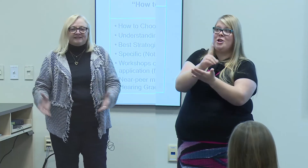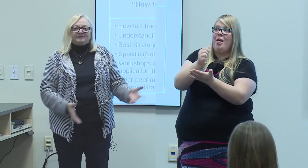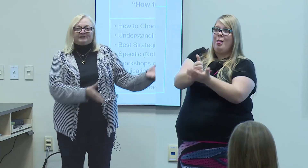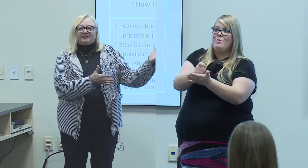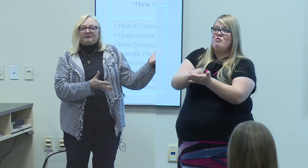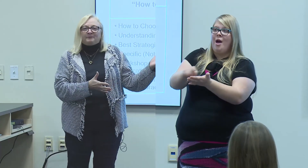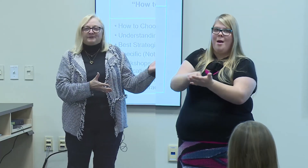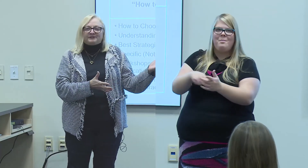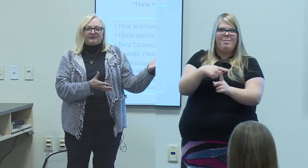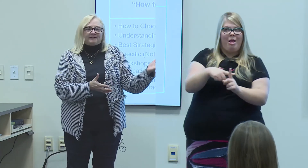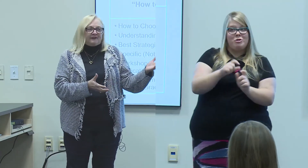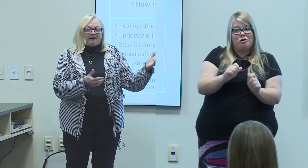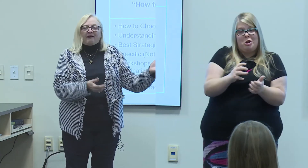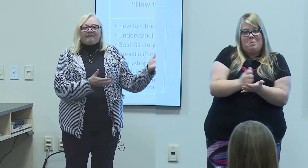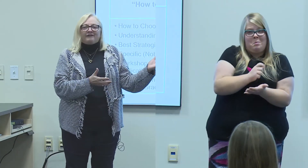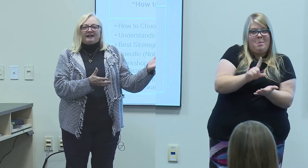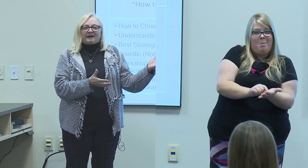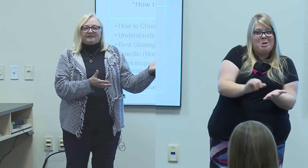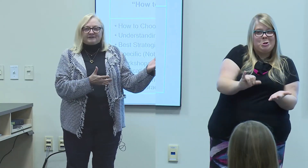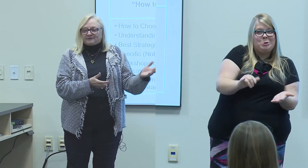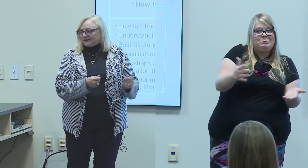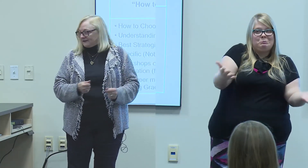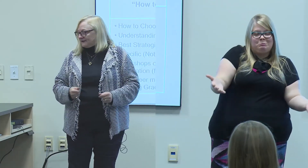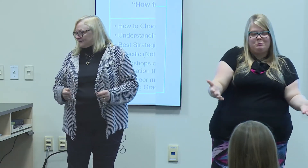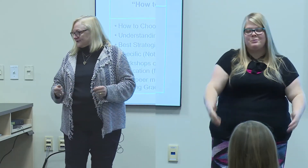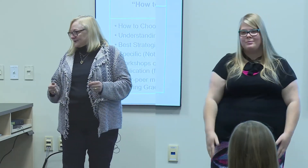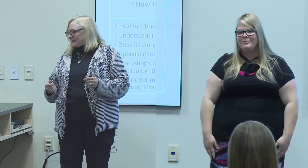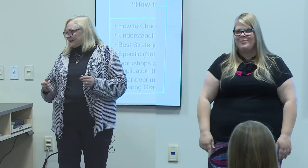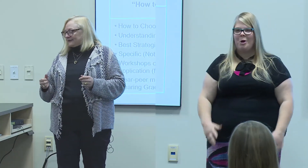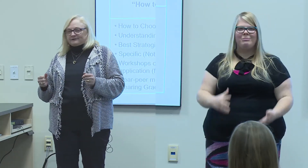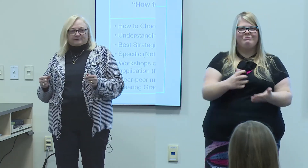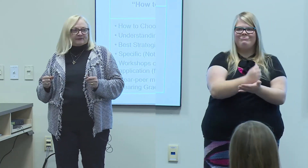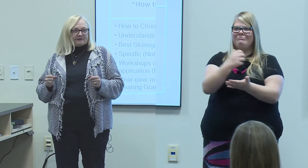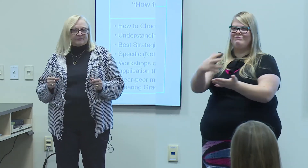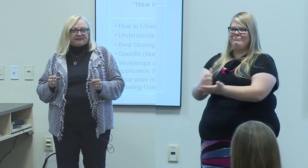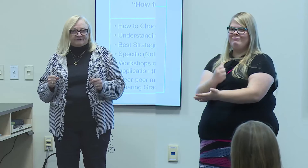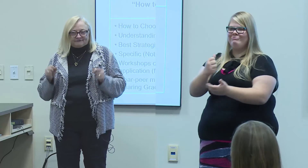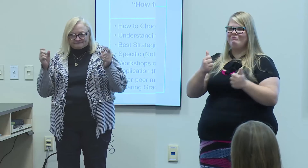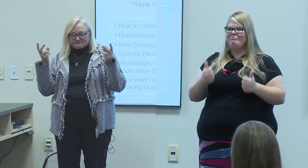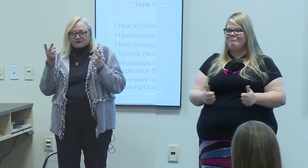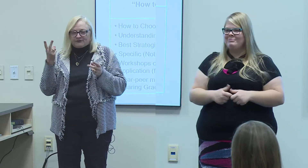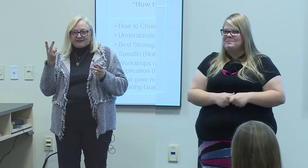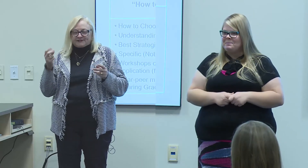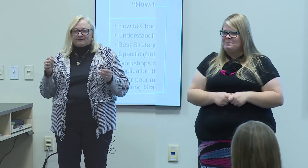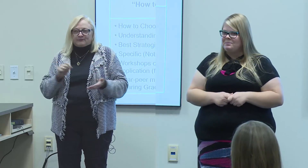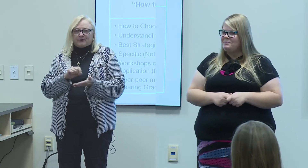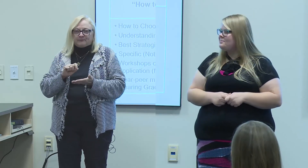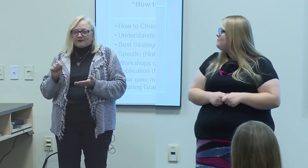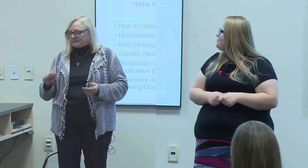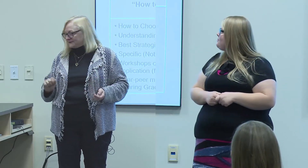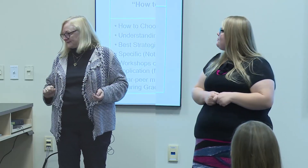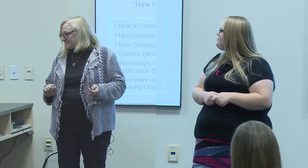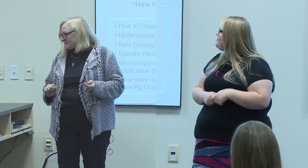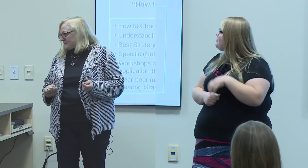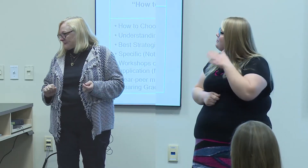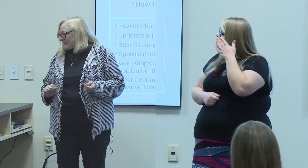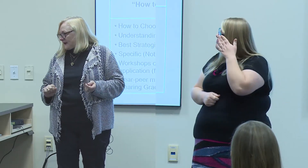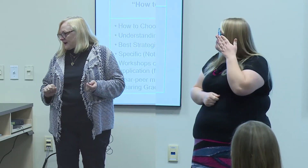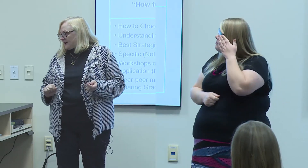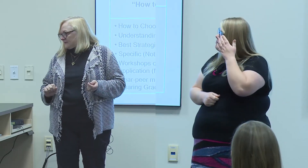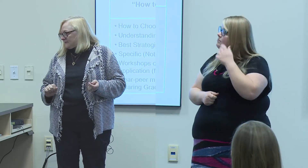dissertation, but you could get a publishable article out of it as well. So we like to get 2 things with 1 purpose.